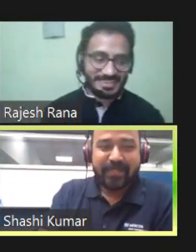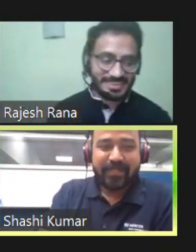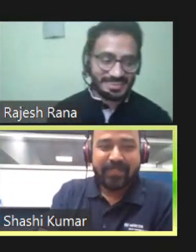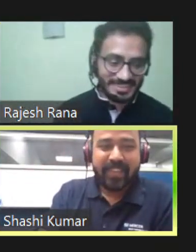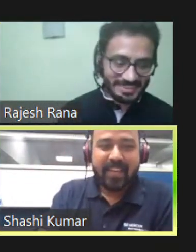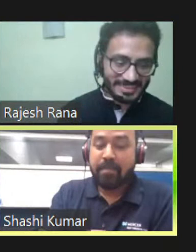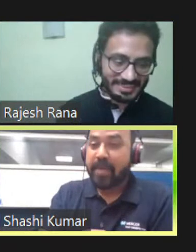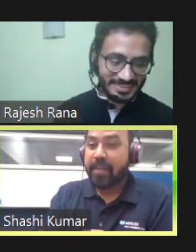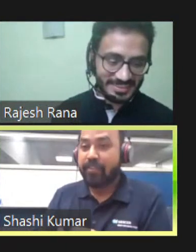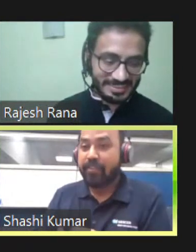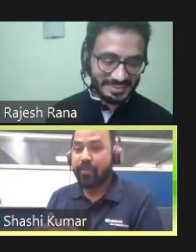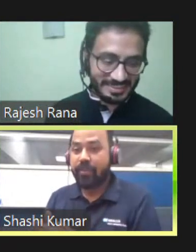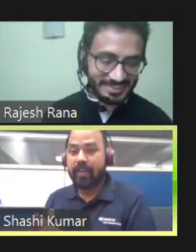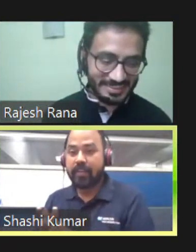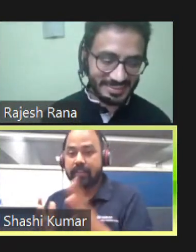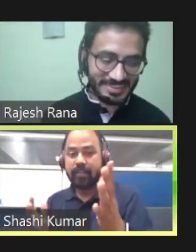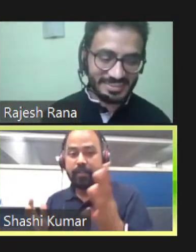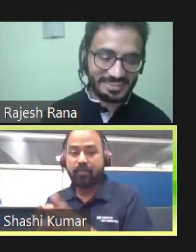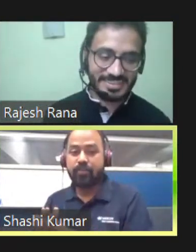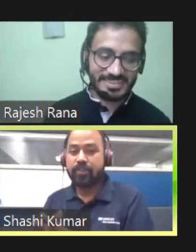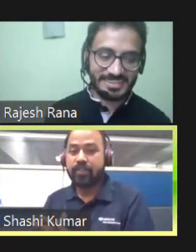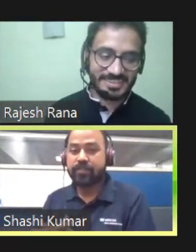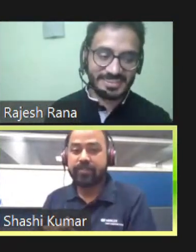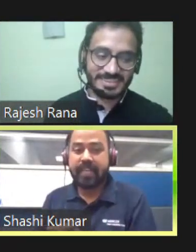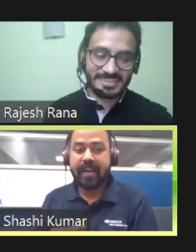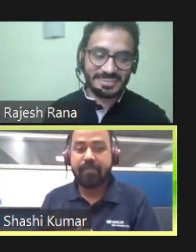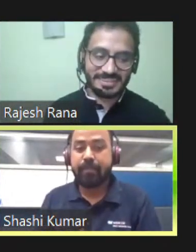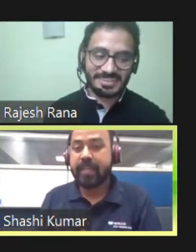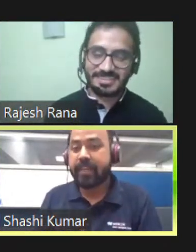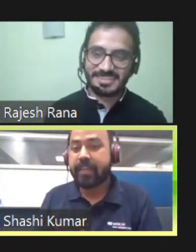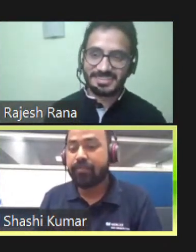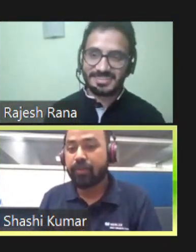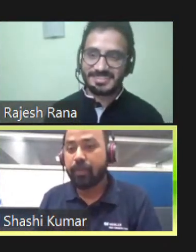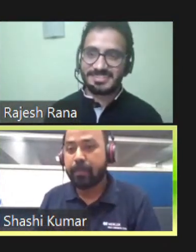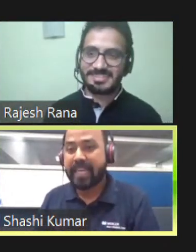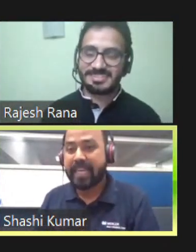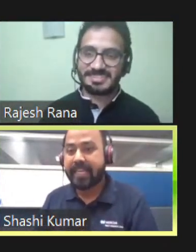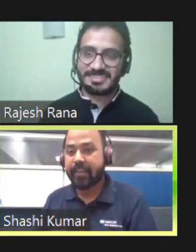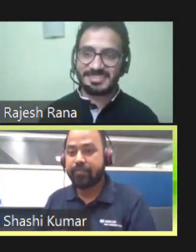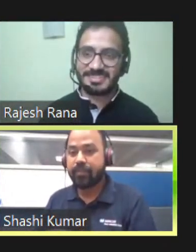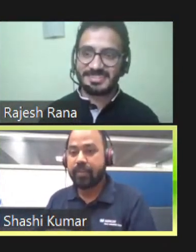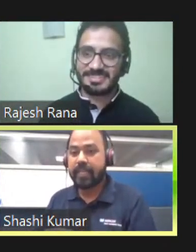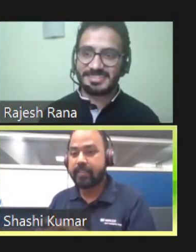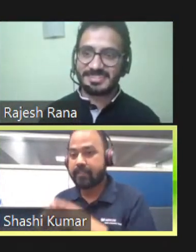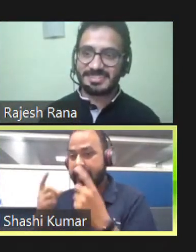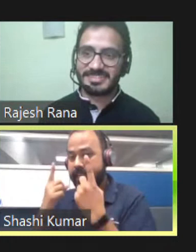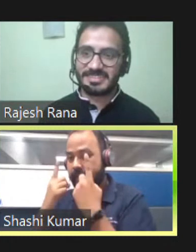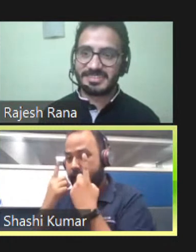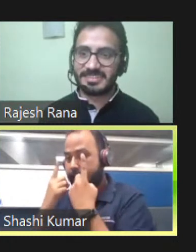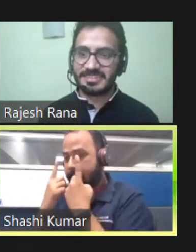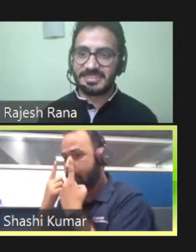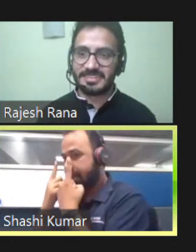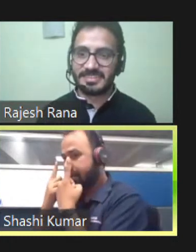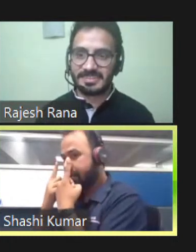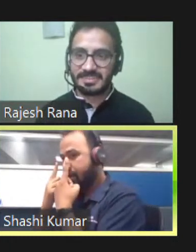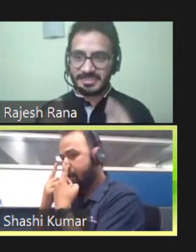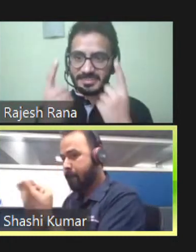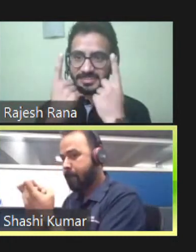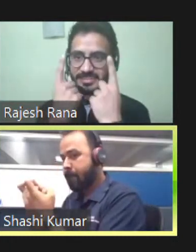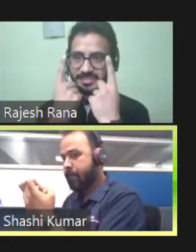So, yeah, be careful. Another couple of words we have, be careful. Be careful is like,